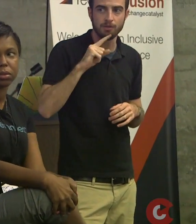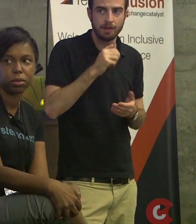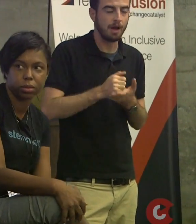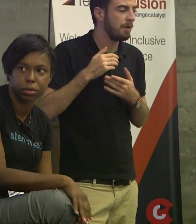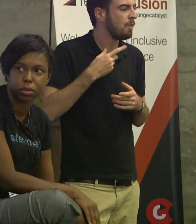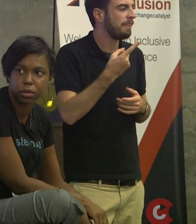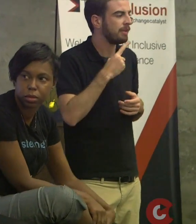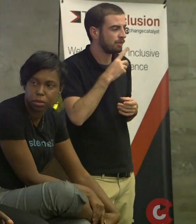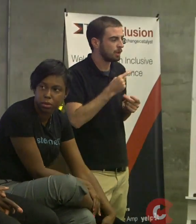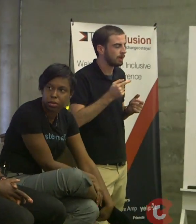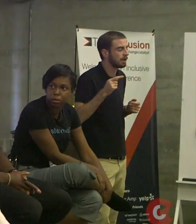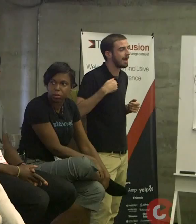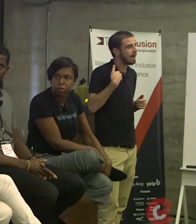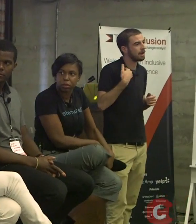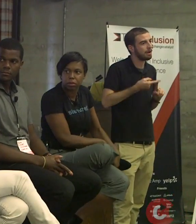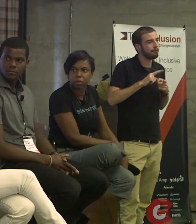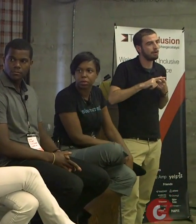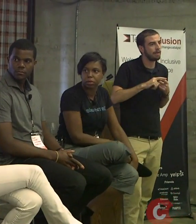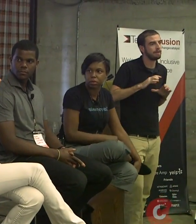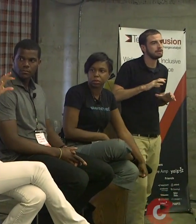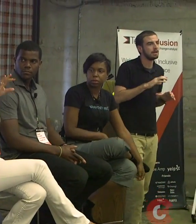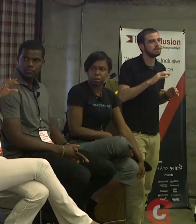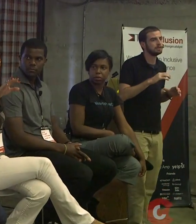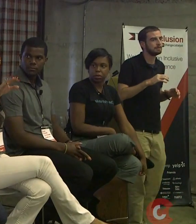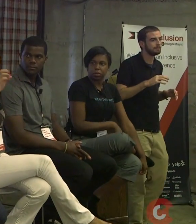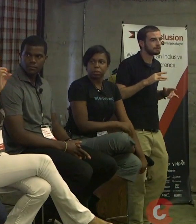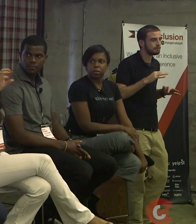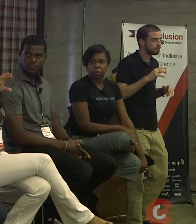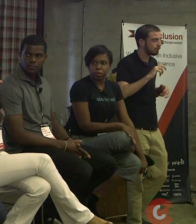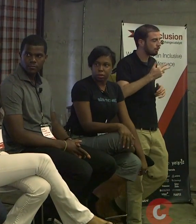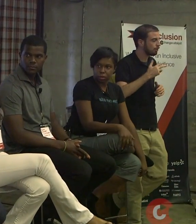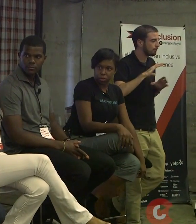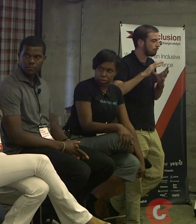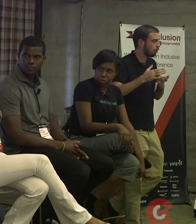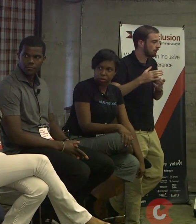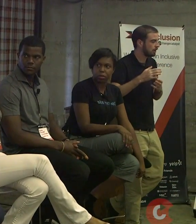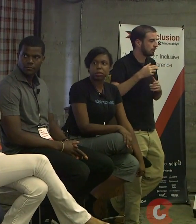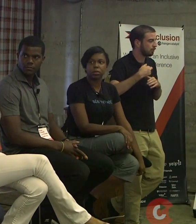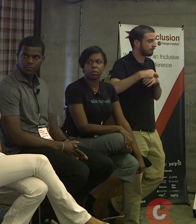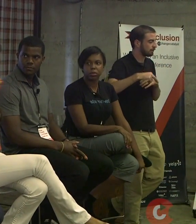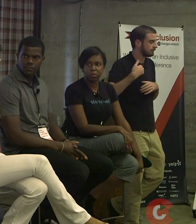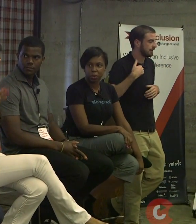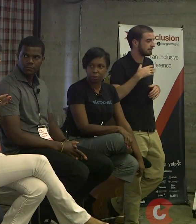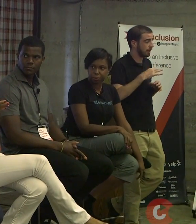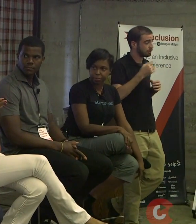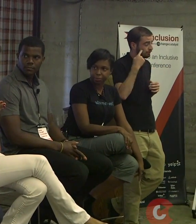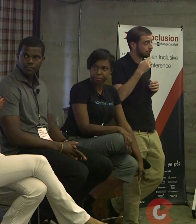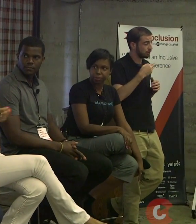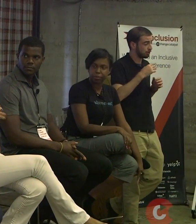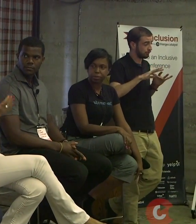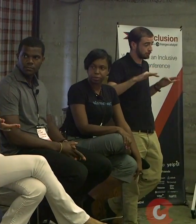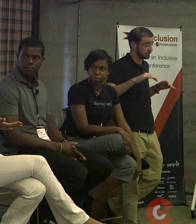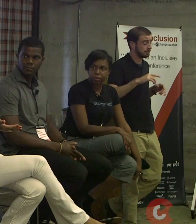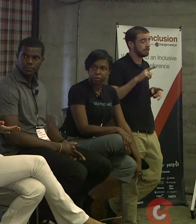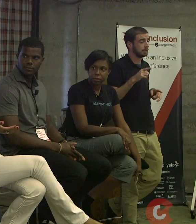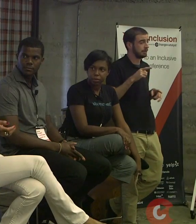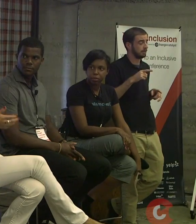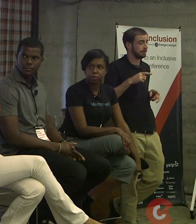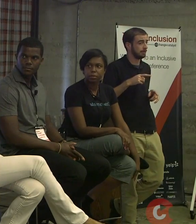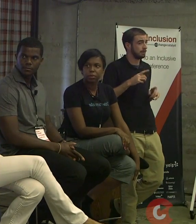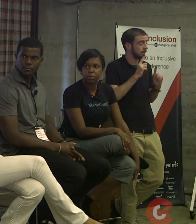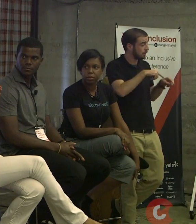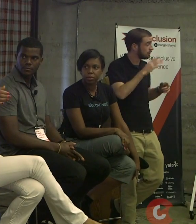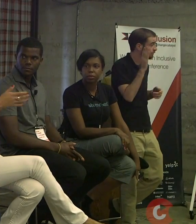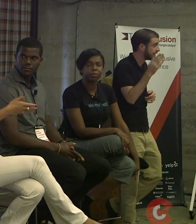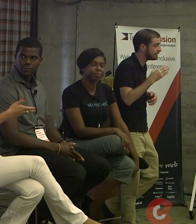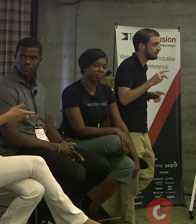really quick, Abby, I have a friend that does third-party referrals, and he has an option for diversity. He hasn't gotten it. Like, he goes and presents it, and